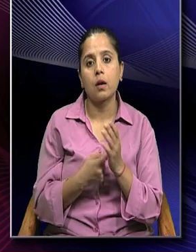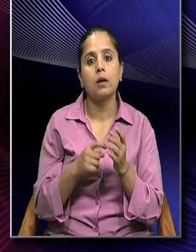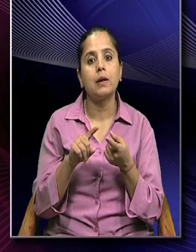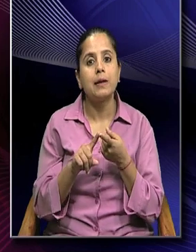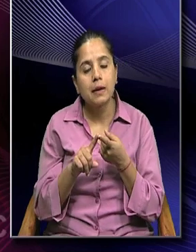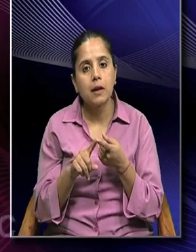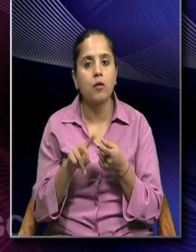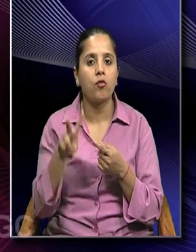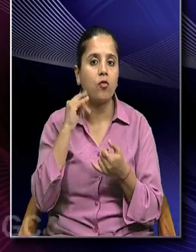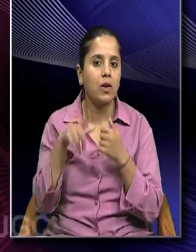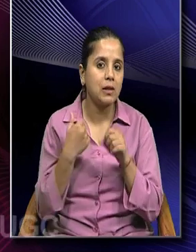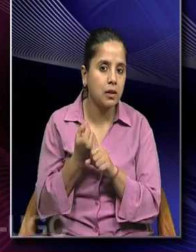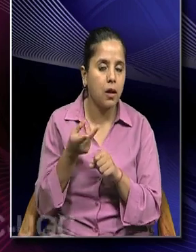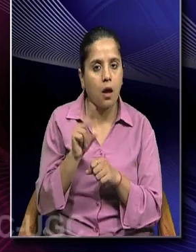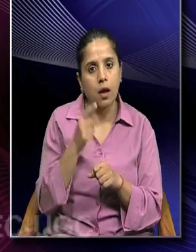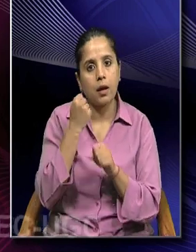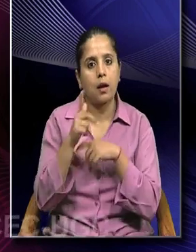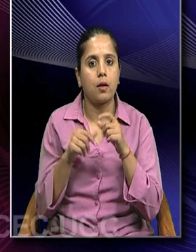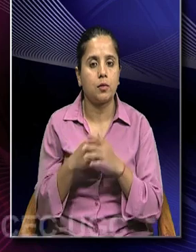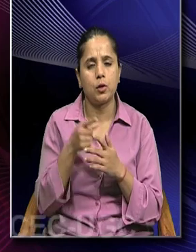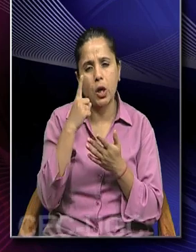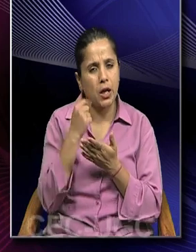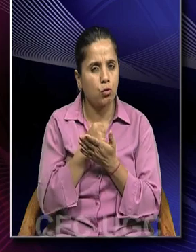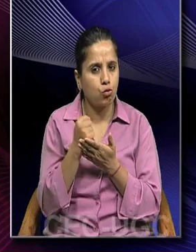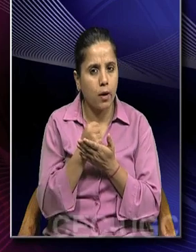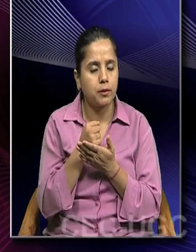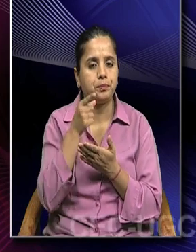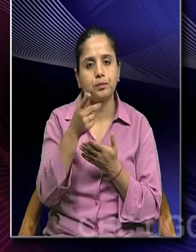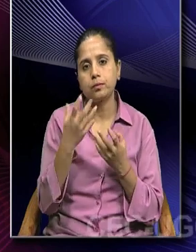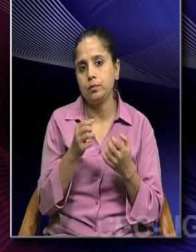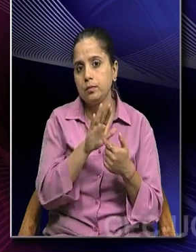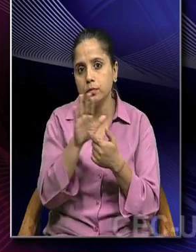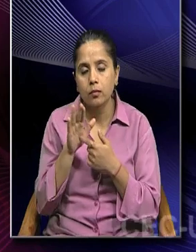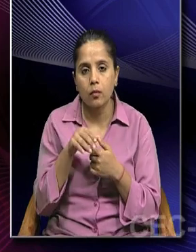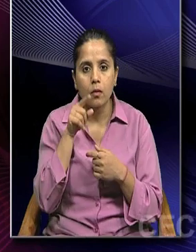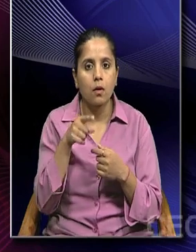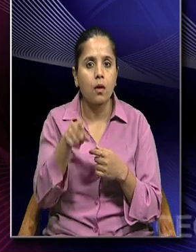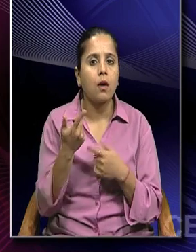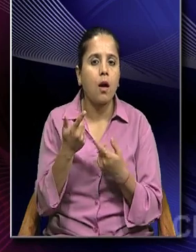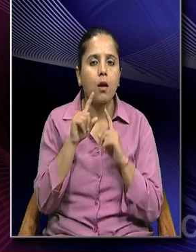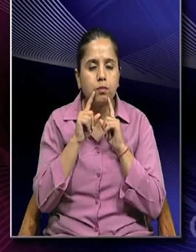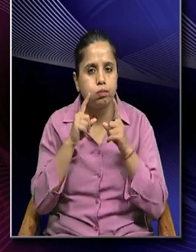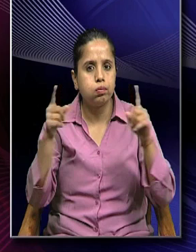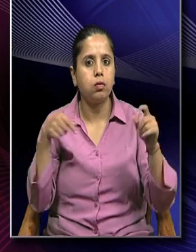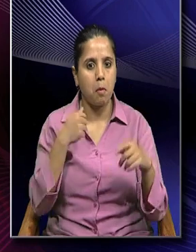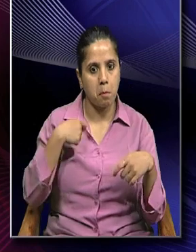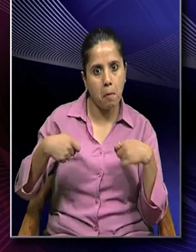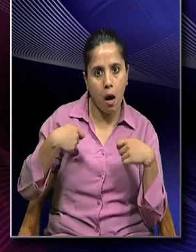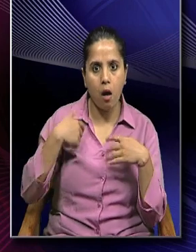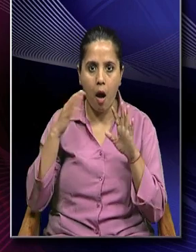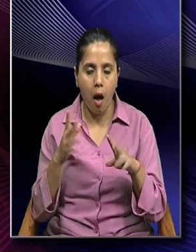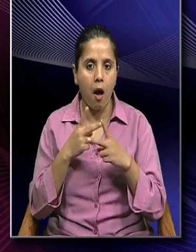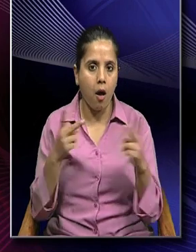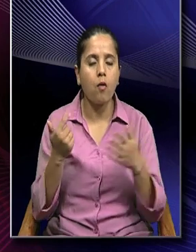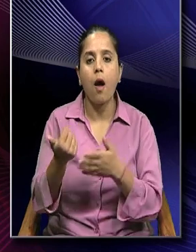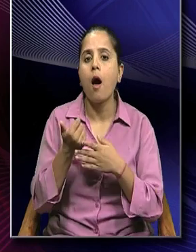Gita. You are trying to create a vision about your business enterprise with